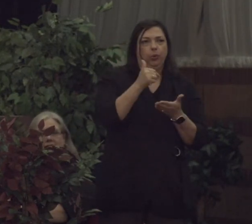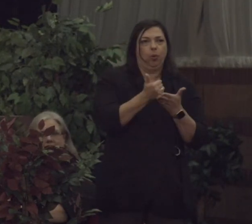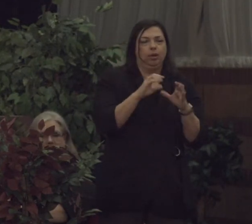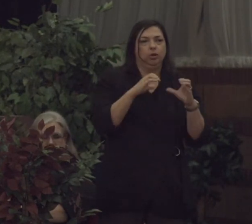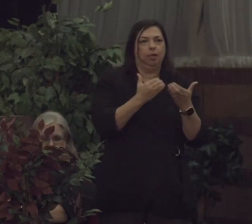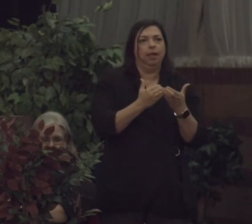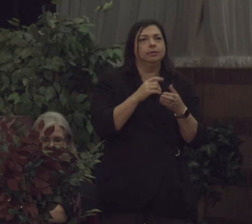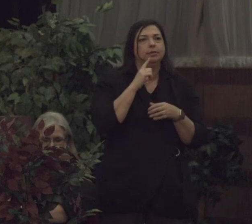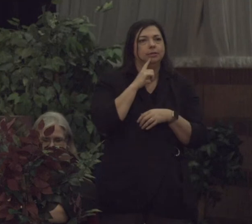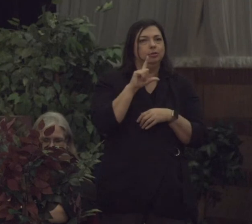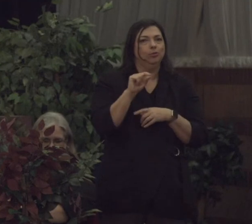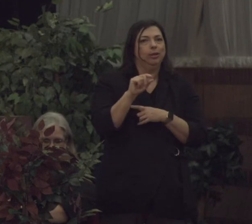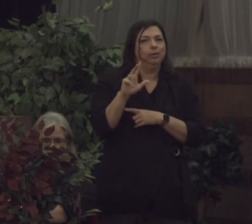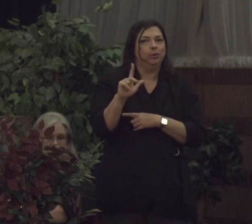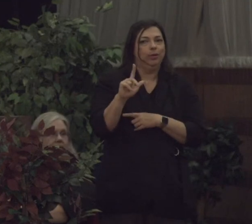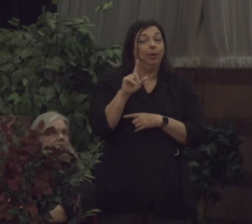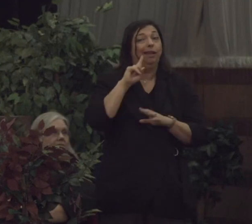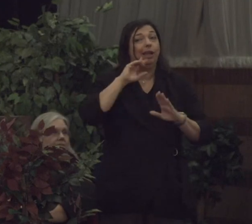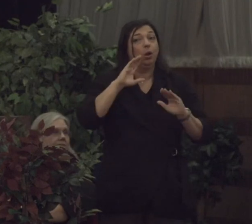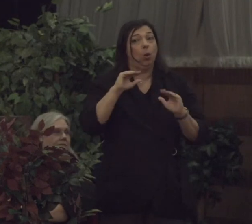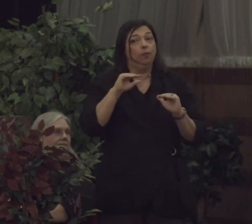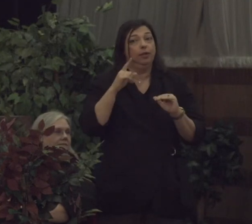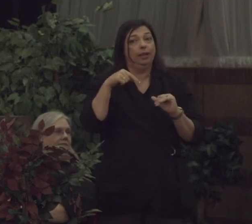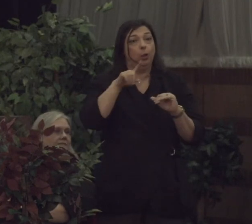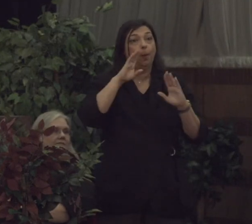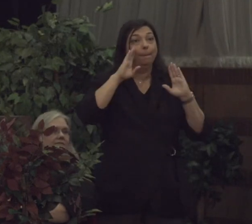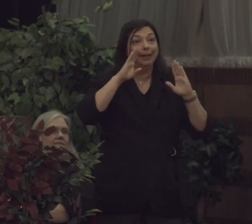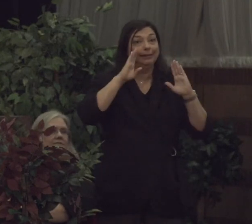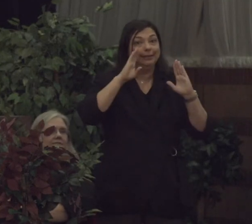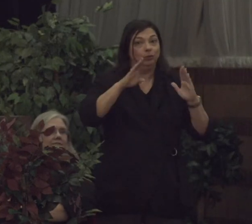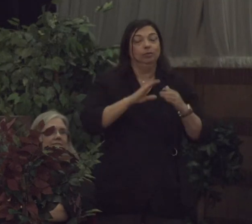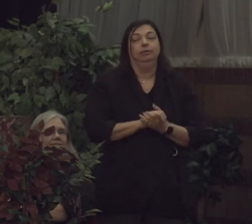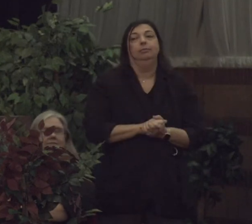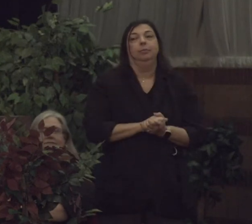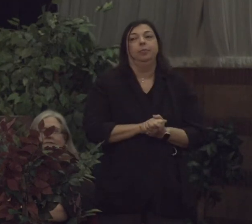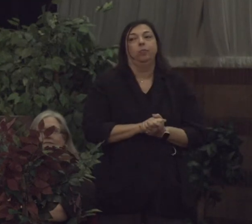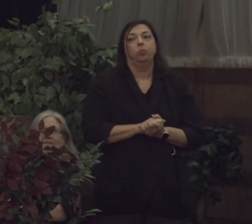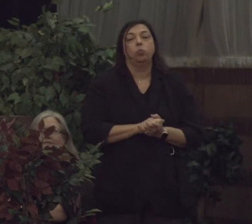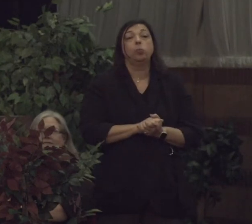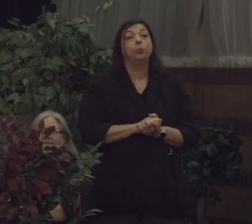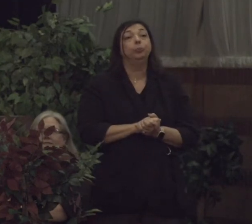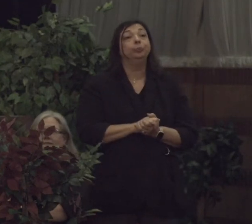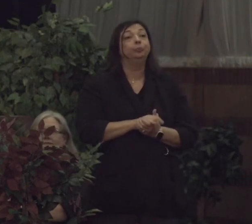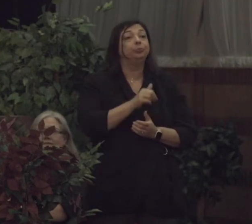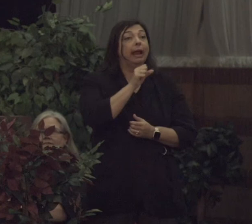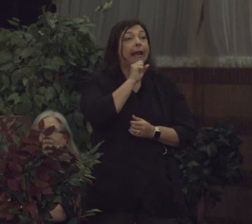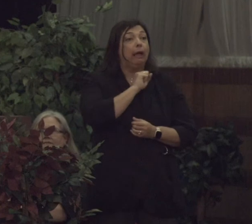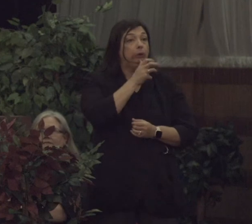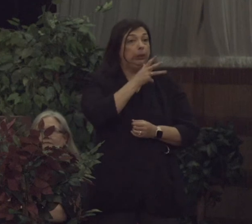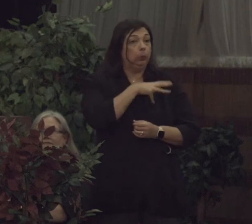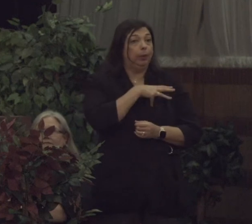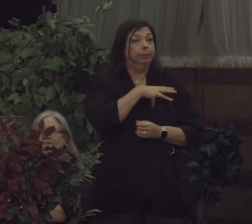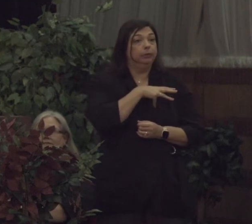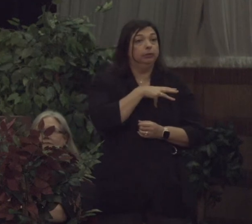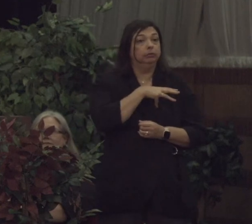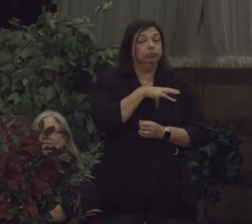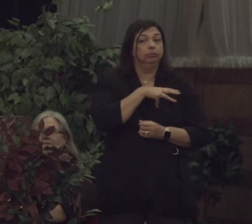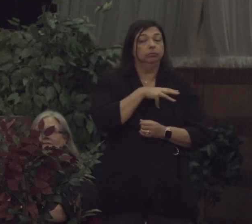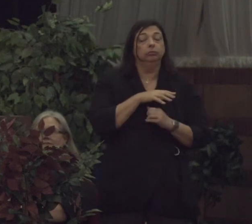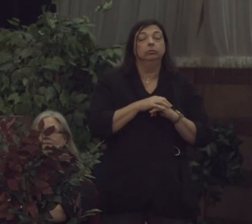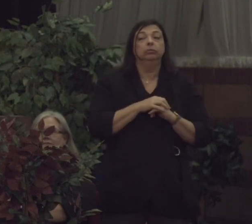of 2023. And hopefully you will pay attention. So there was an elderly woman, Miss